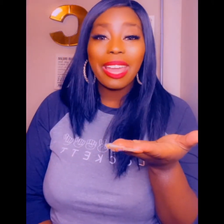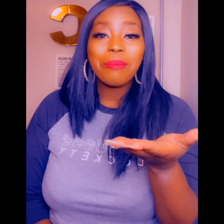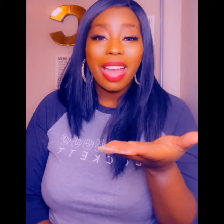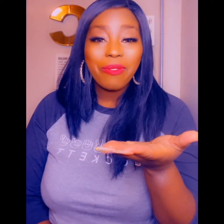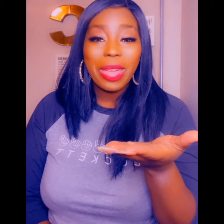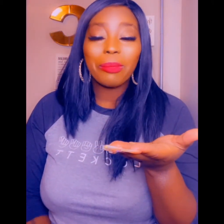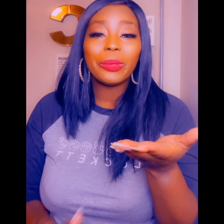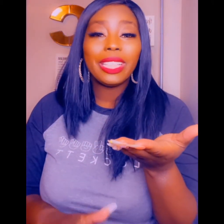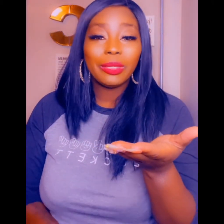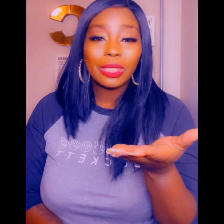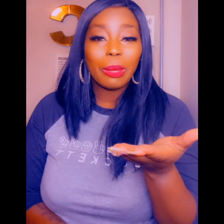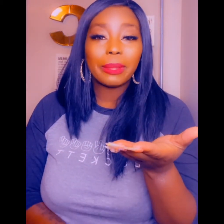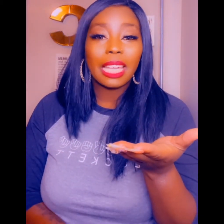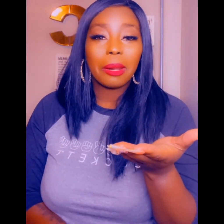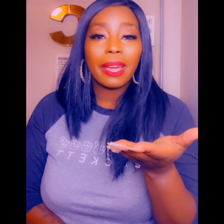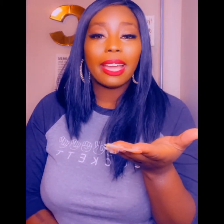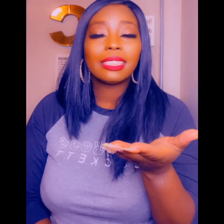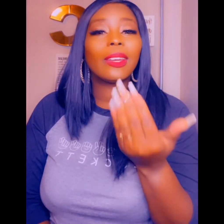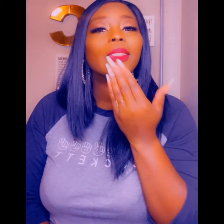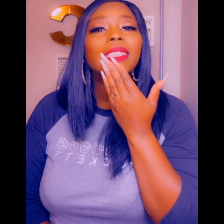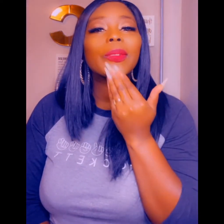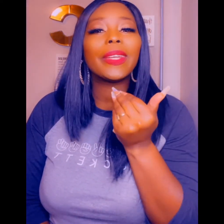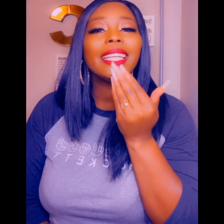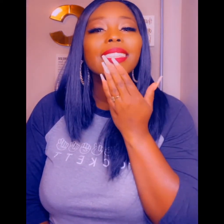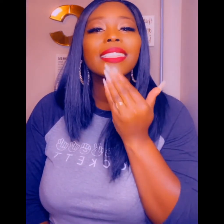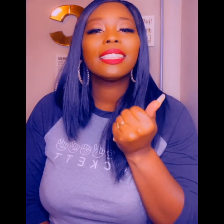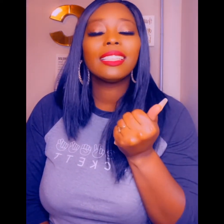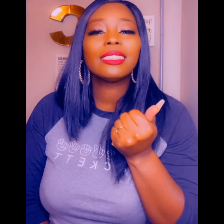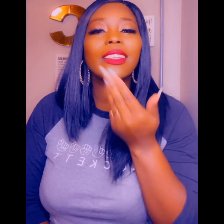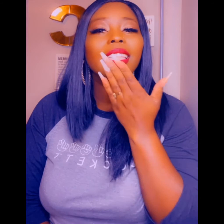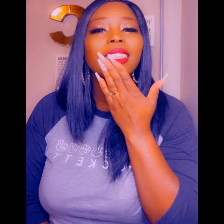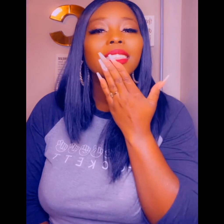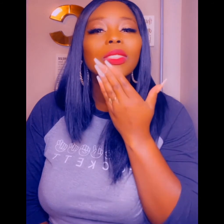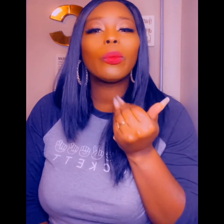my family, we do sweet potato pie. So sweet. So this is sweet.